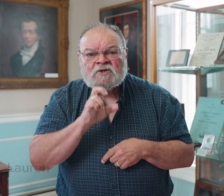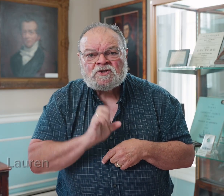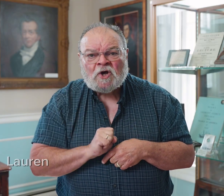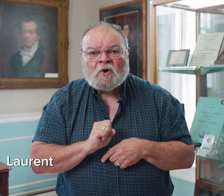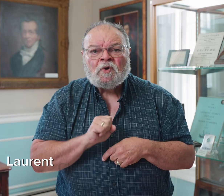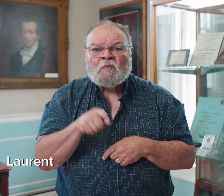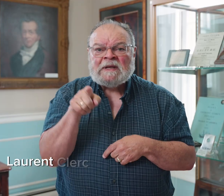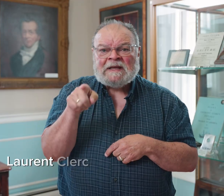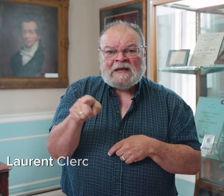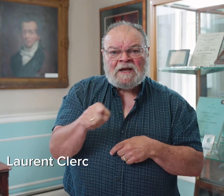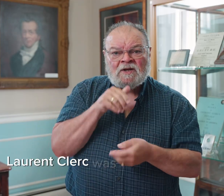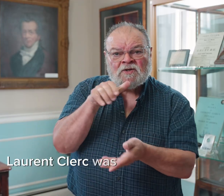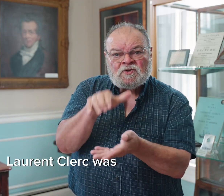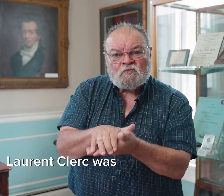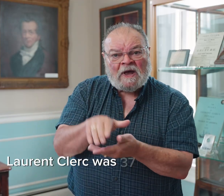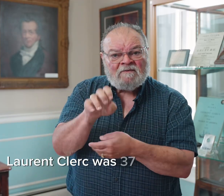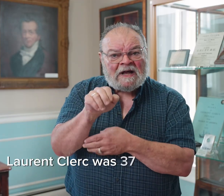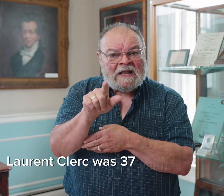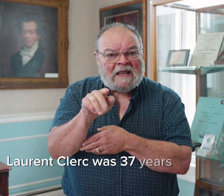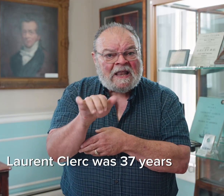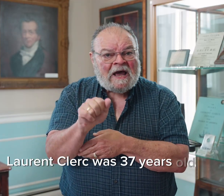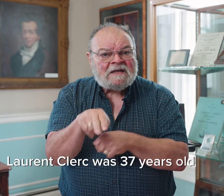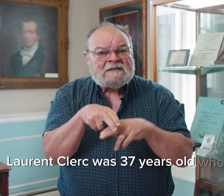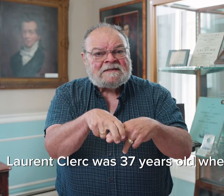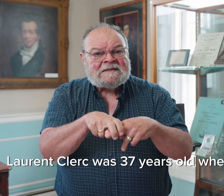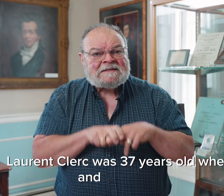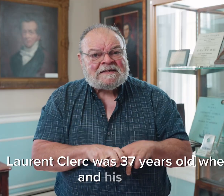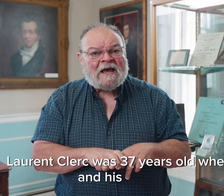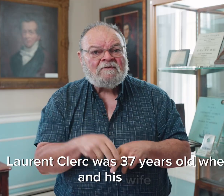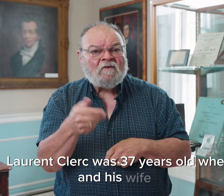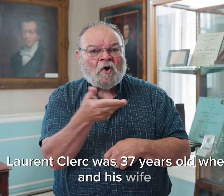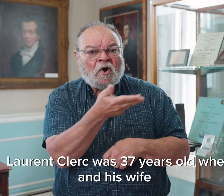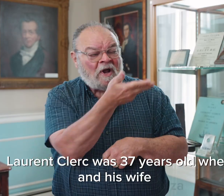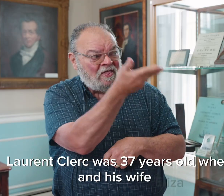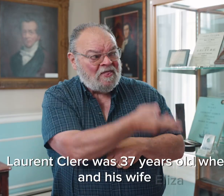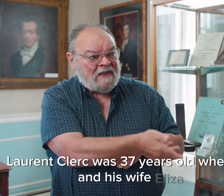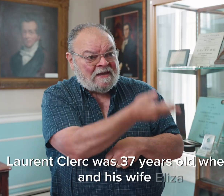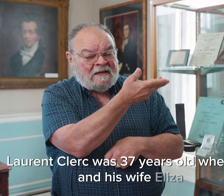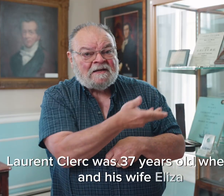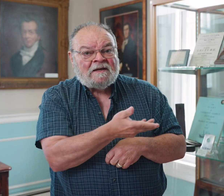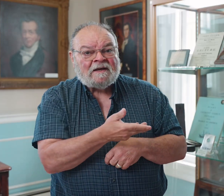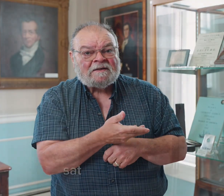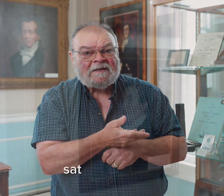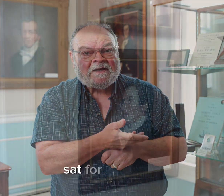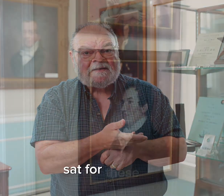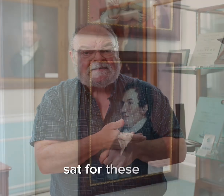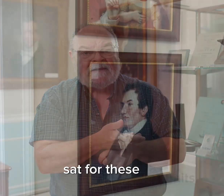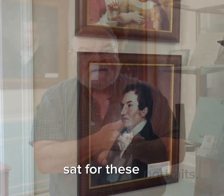Laurent Clerc was 37 years old when he and his wife, Eliza, sat for these